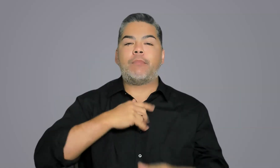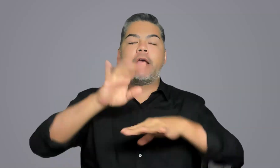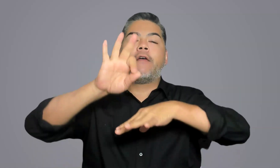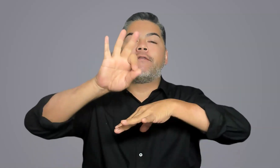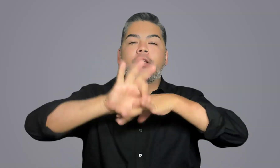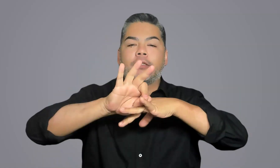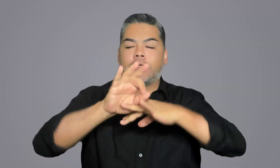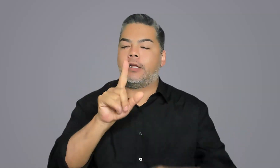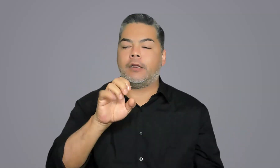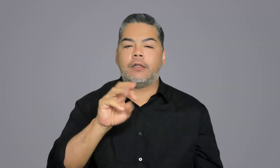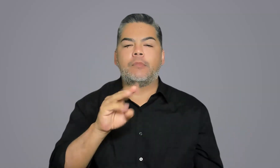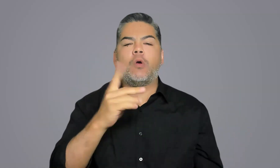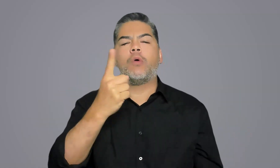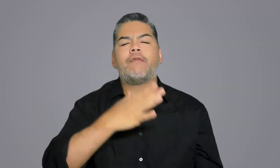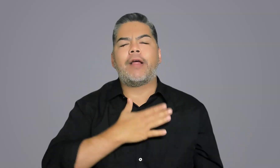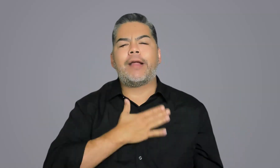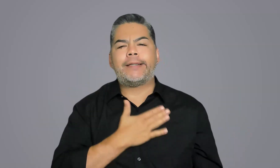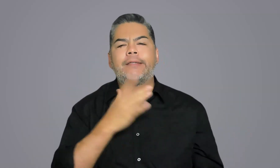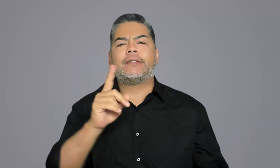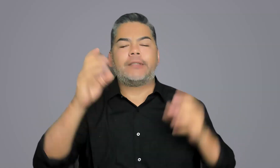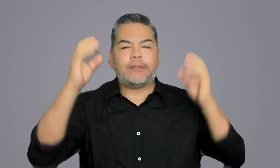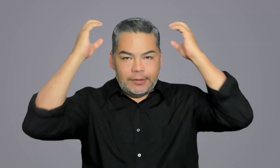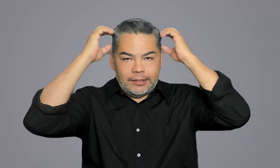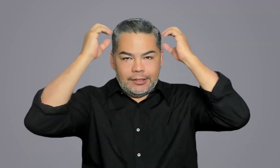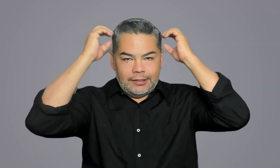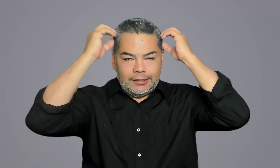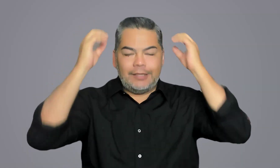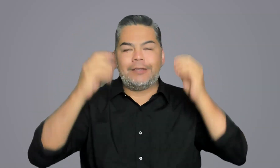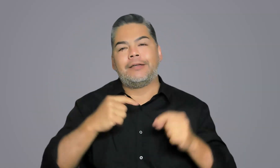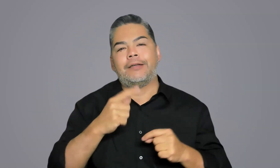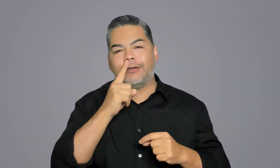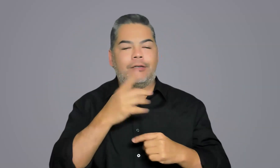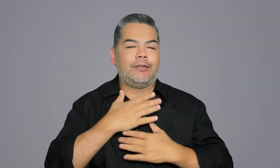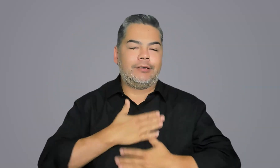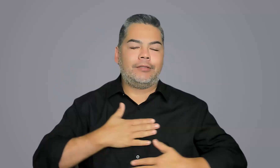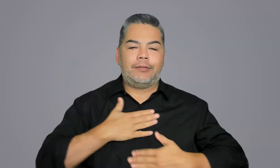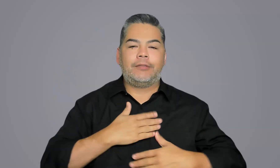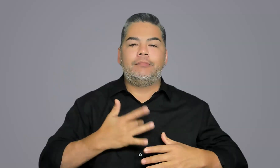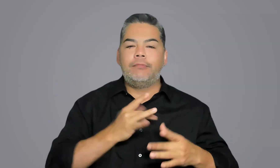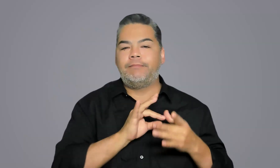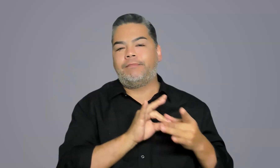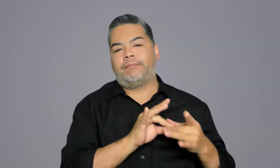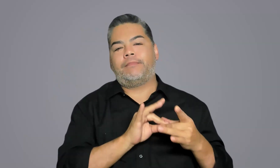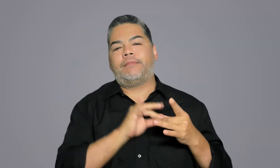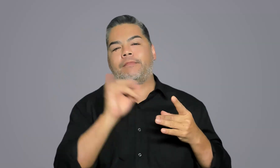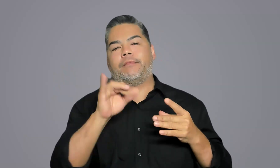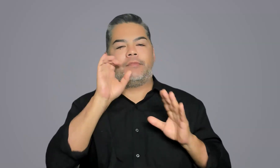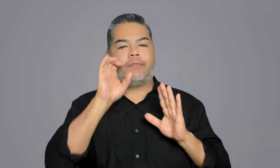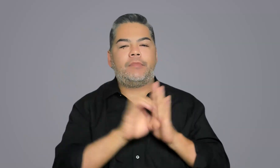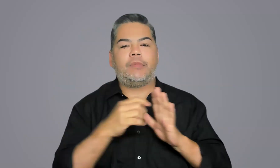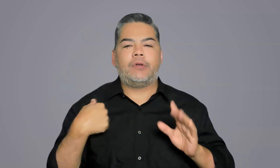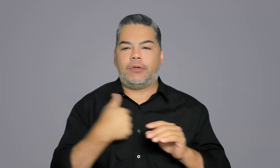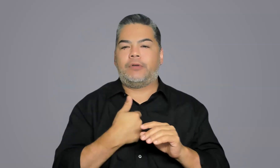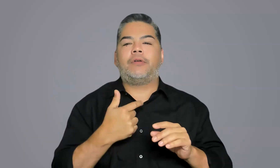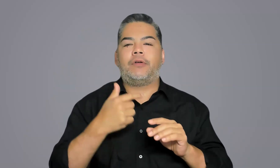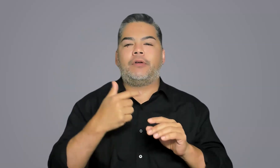happy places is Disneyland. We like to go there quite a bit. It's a really nice place for us to connect. So again, that picture is us standing in front of the Disneyland